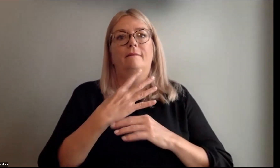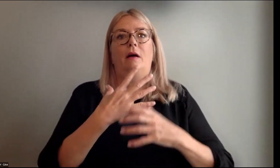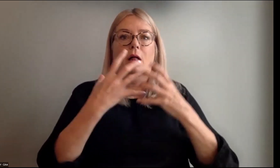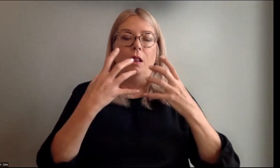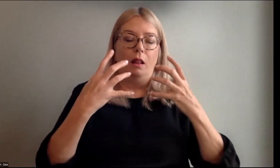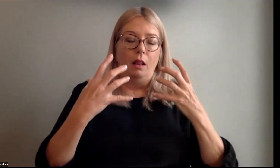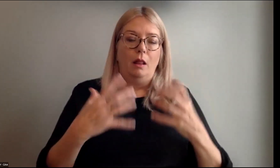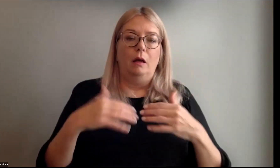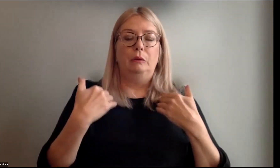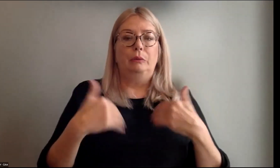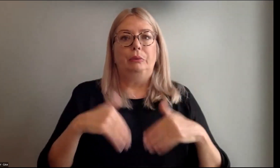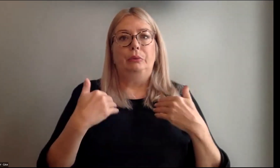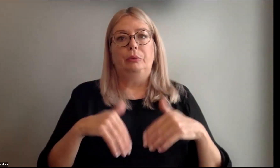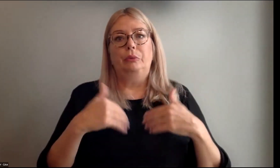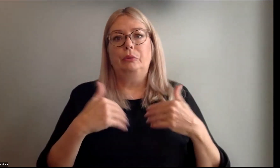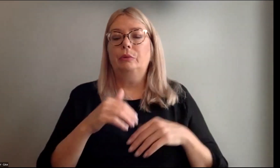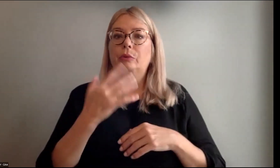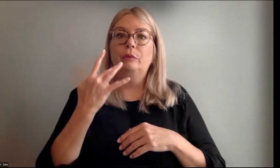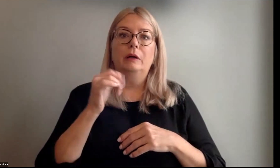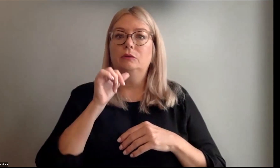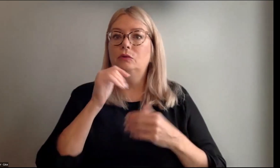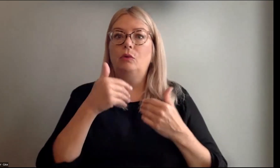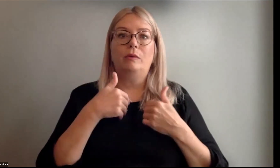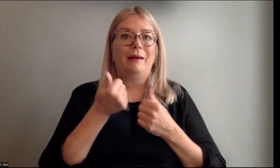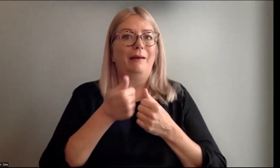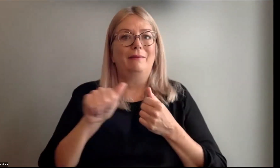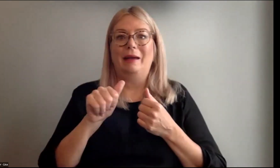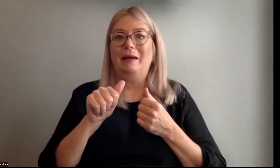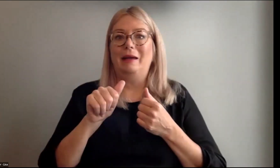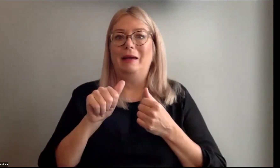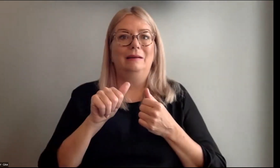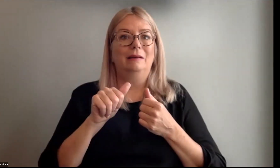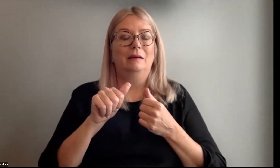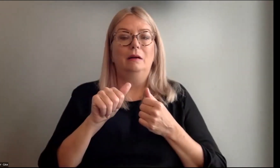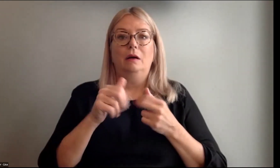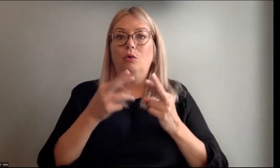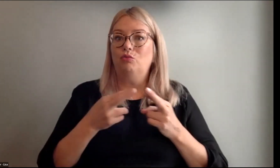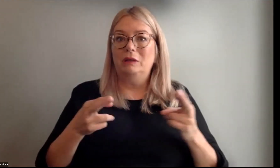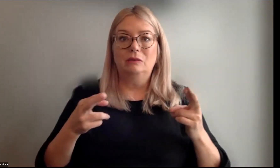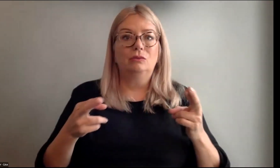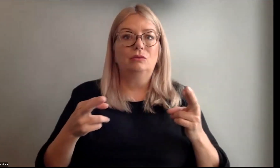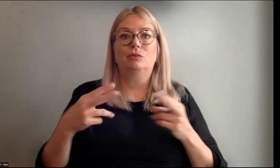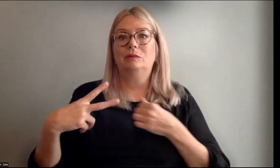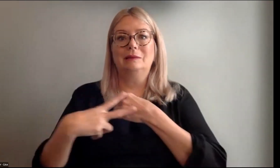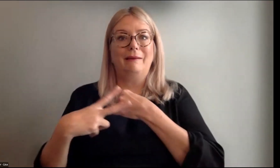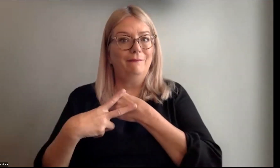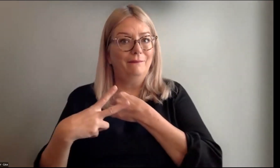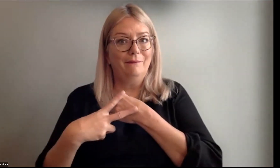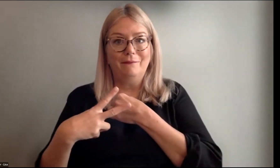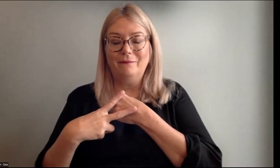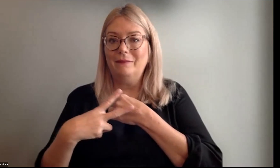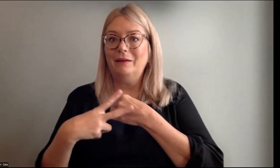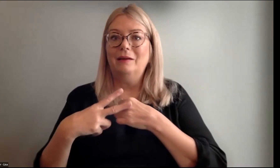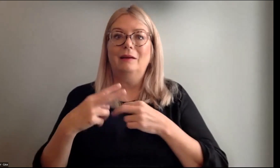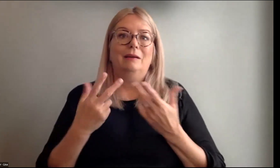have any resources in reserve. They don't have the resources to